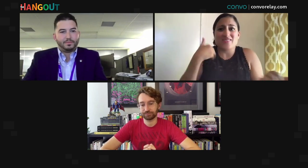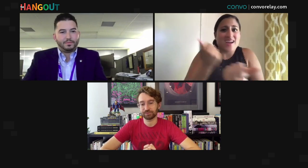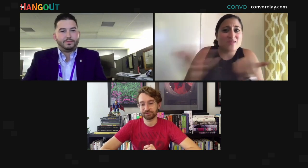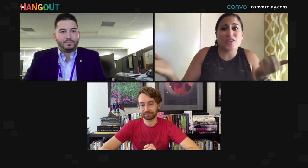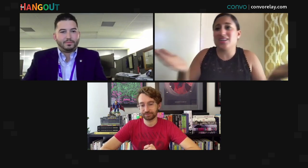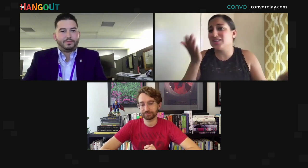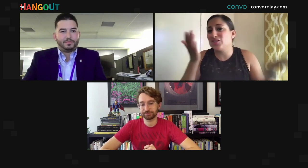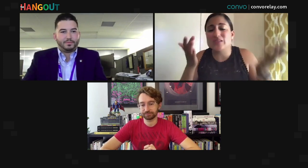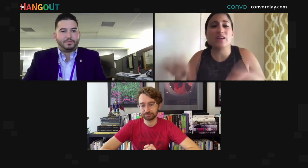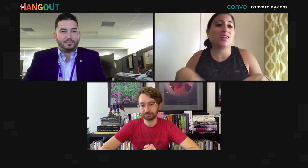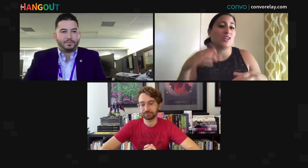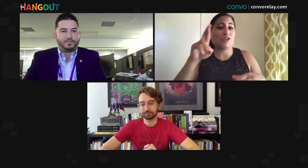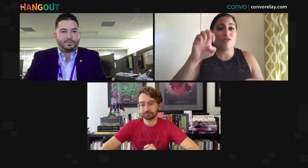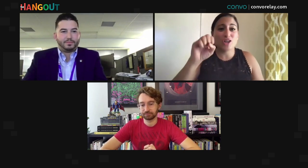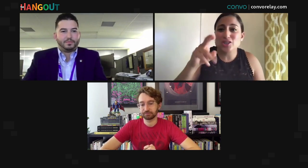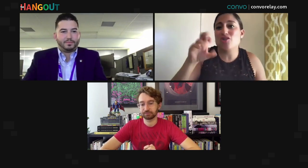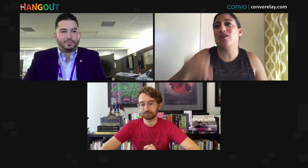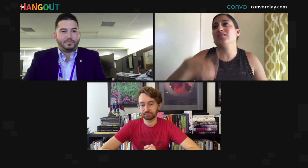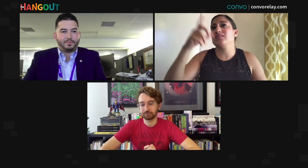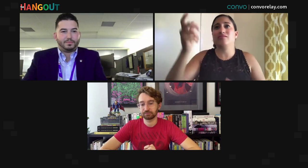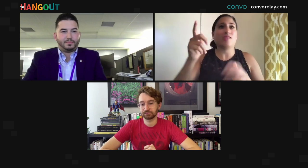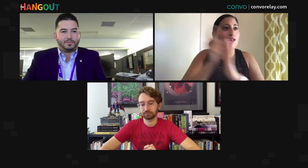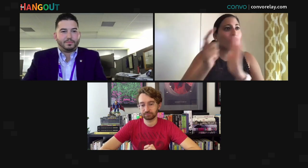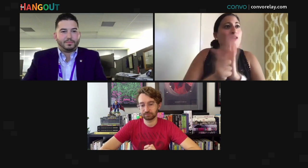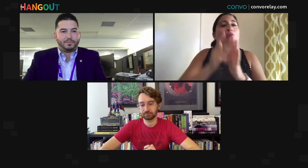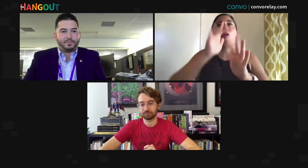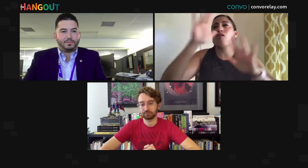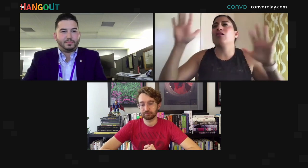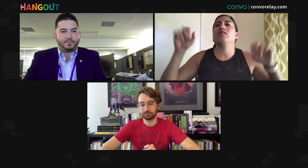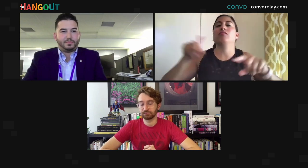to advocate for myself.